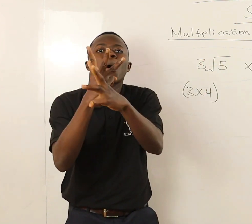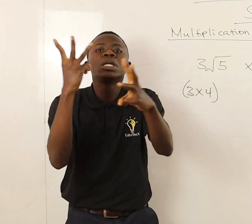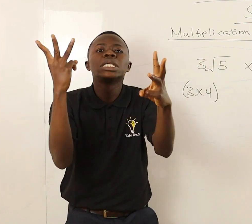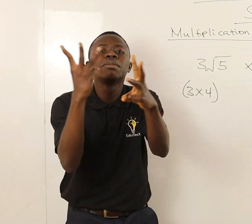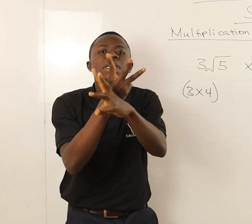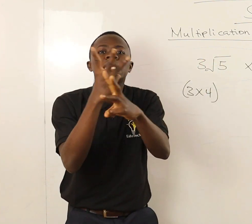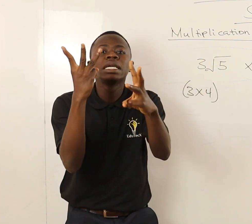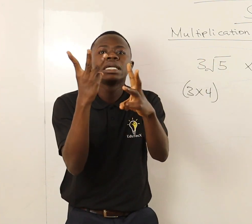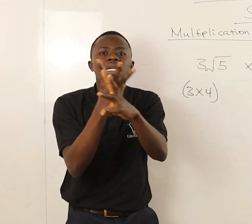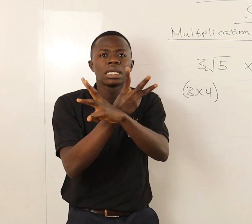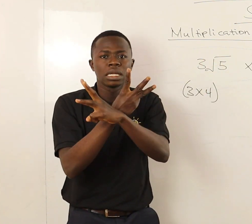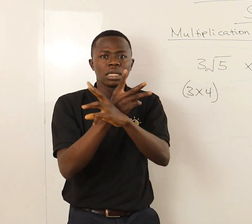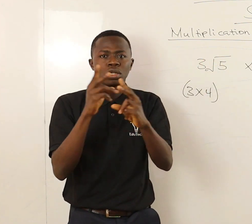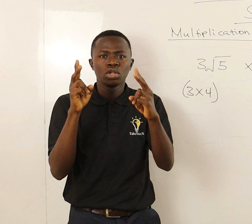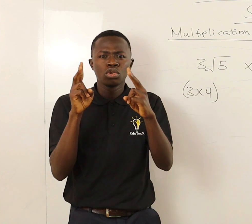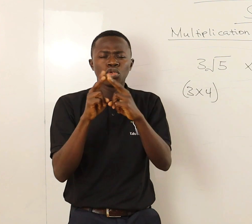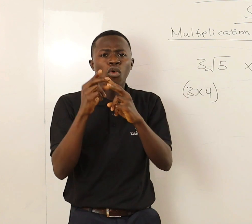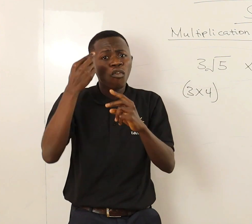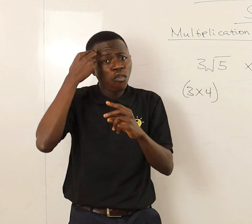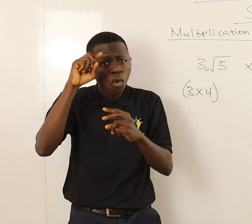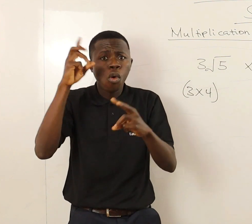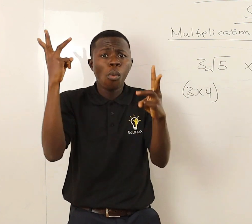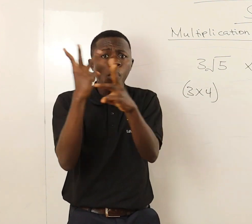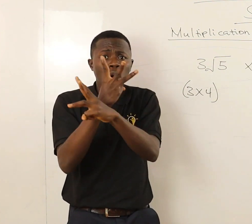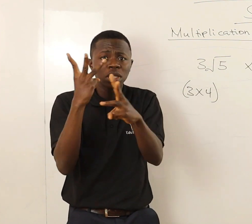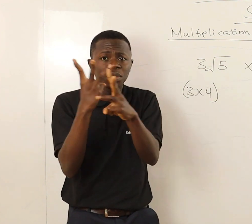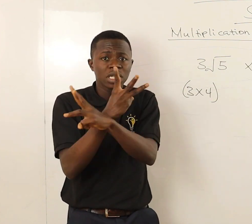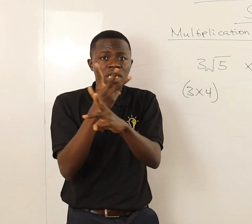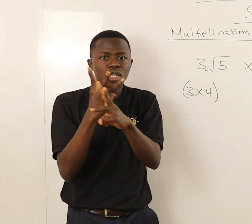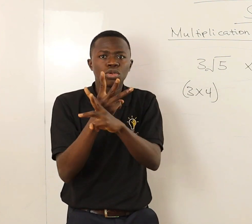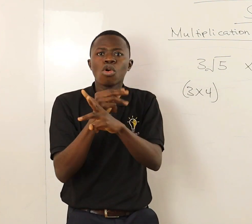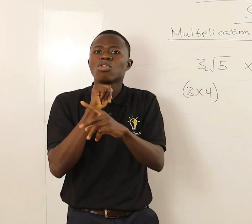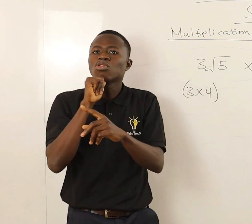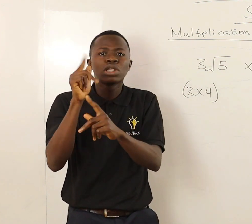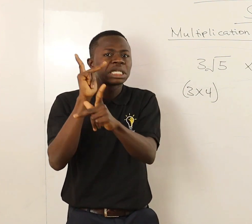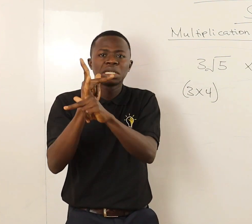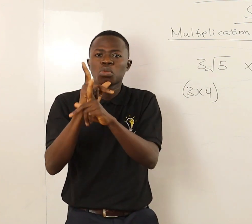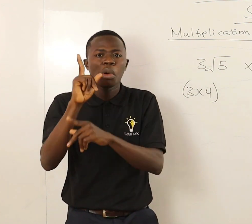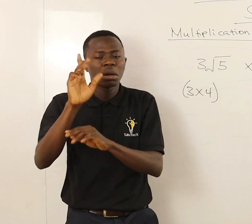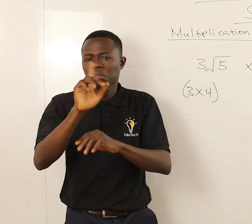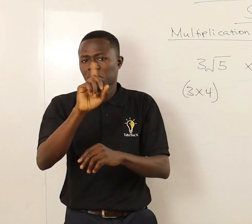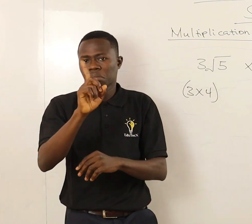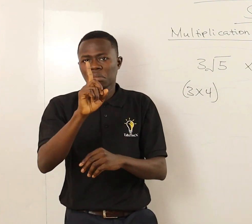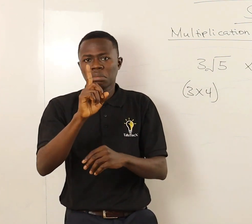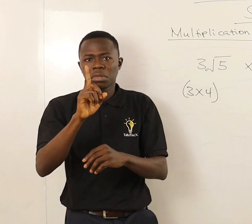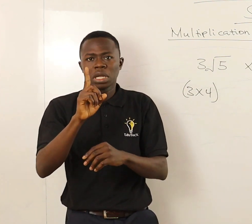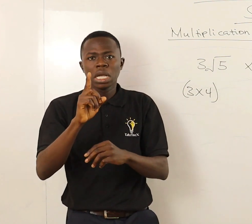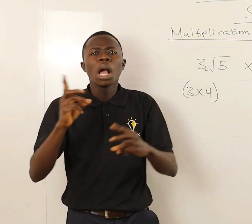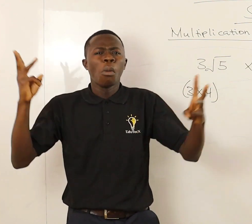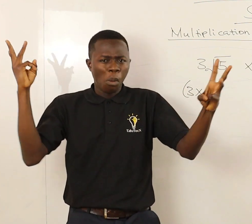I'll repeat that again. For multiplication, it is possible to multiply sets which